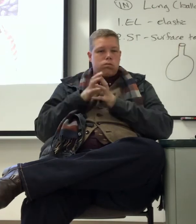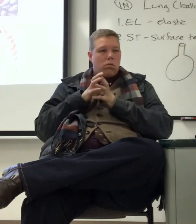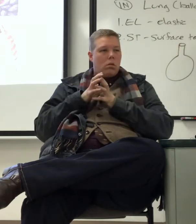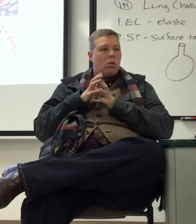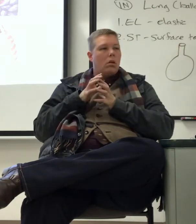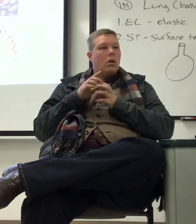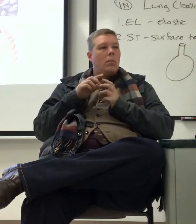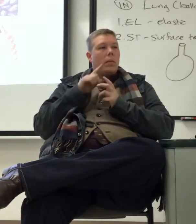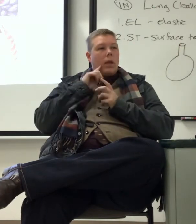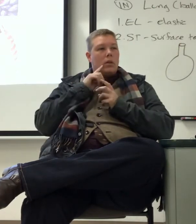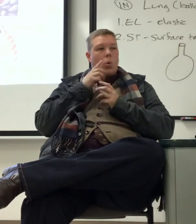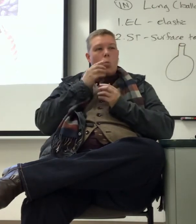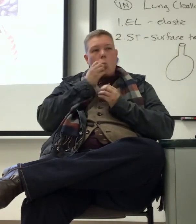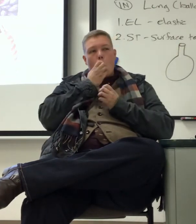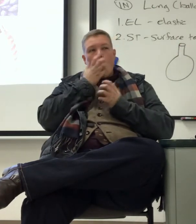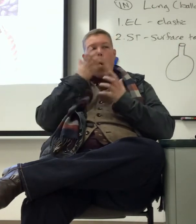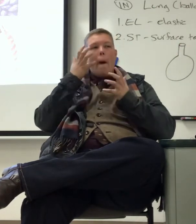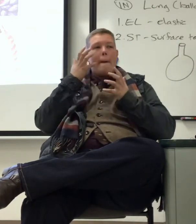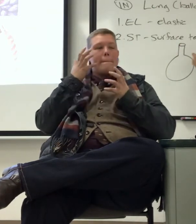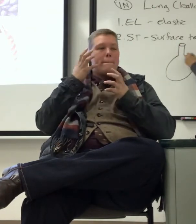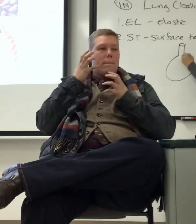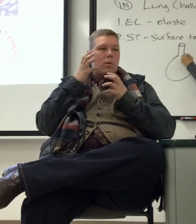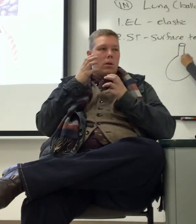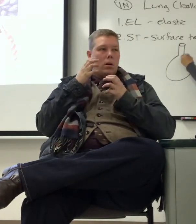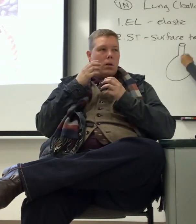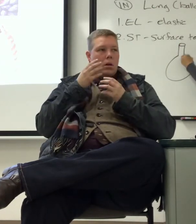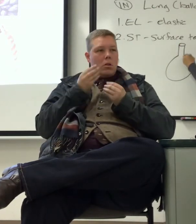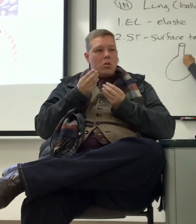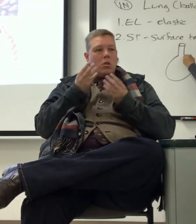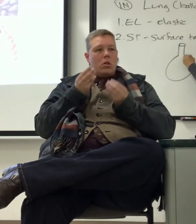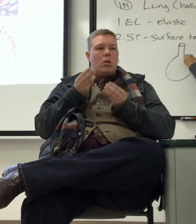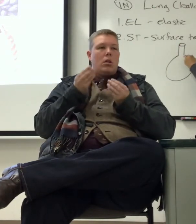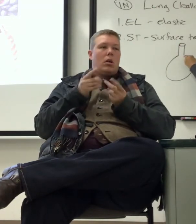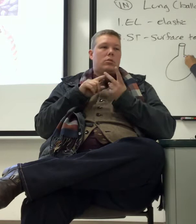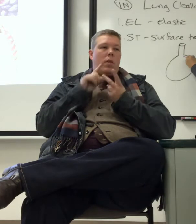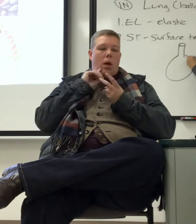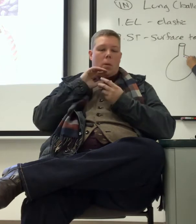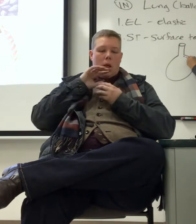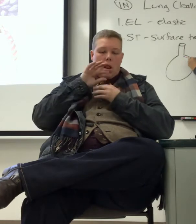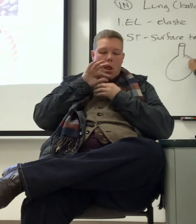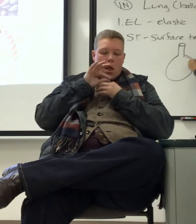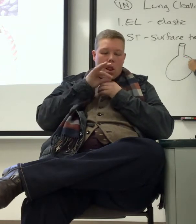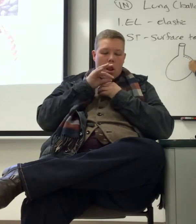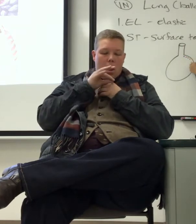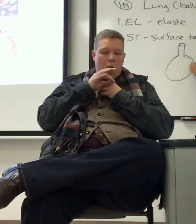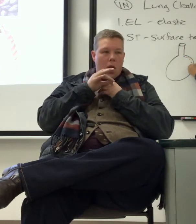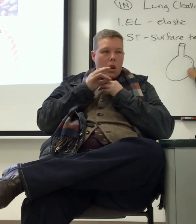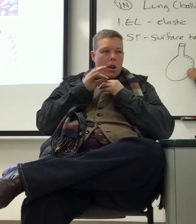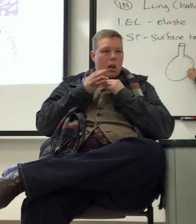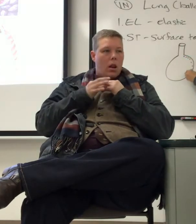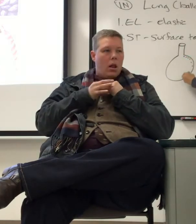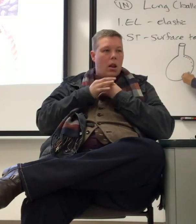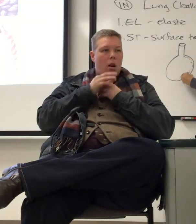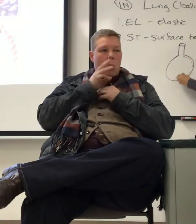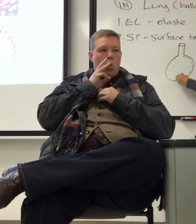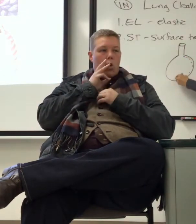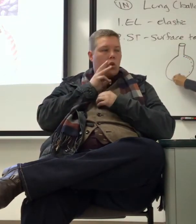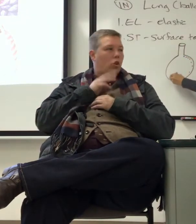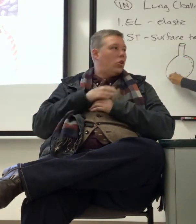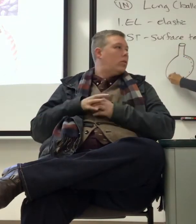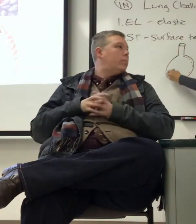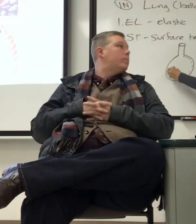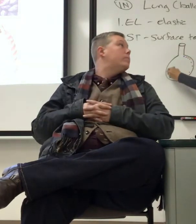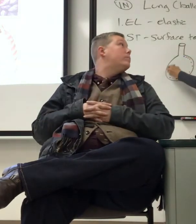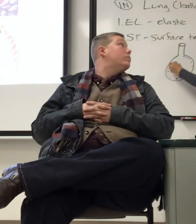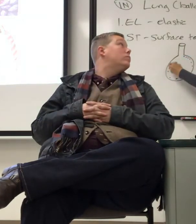air, the water molecules line the alveolar spaces. These little blue dots say, let's let them